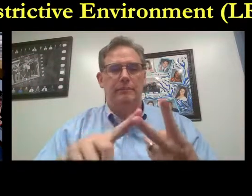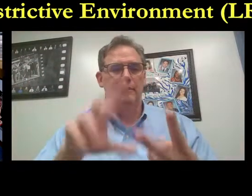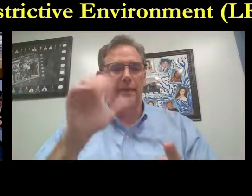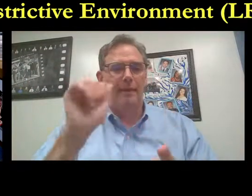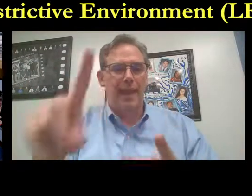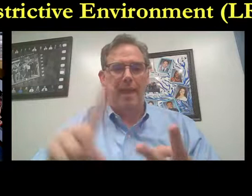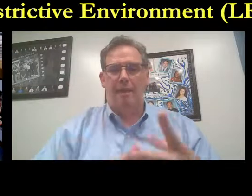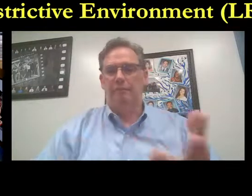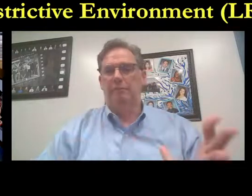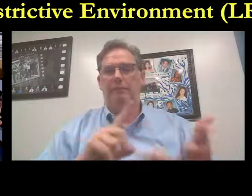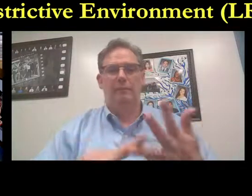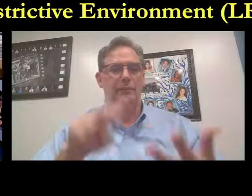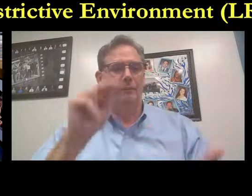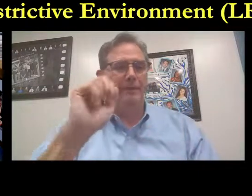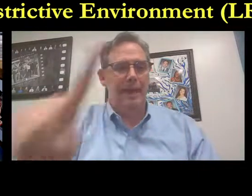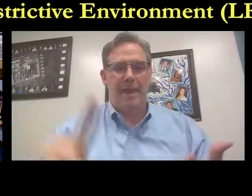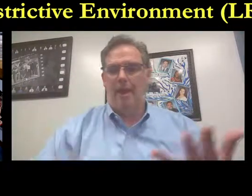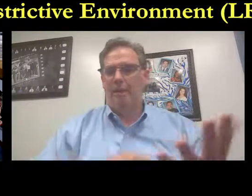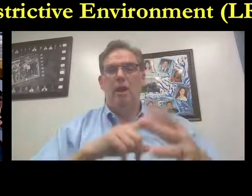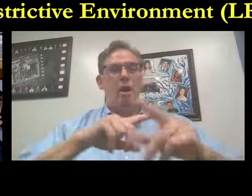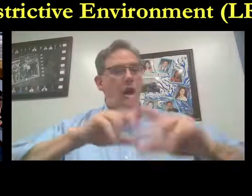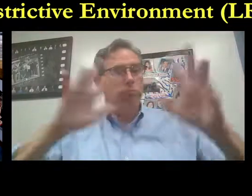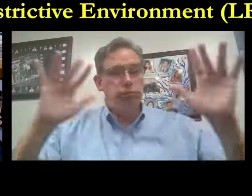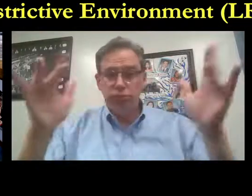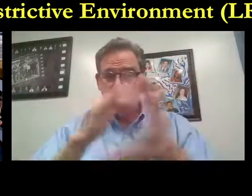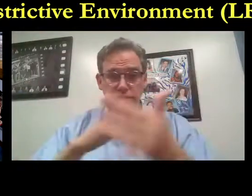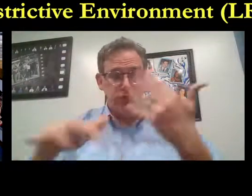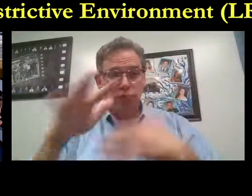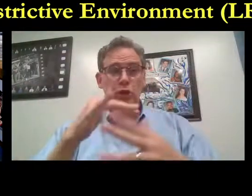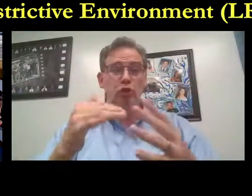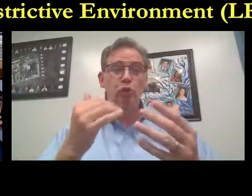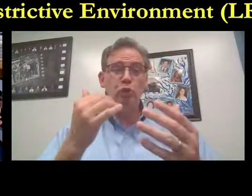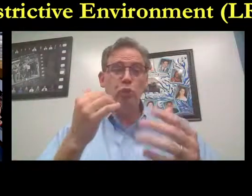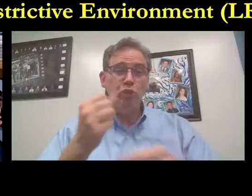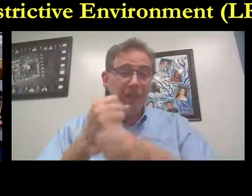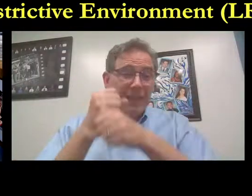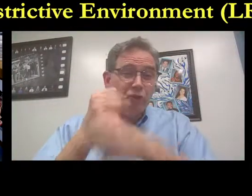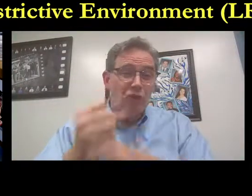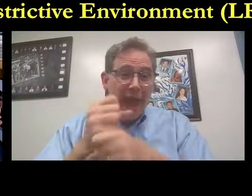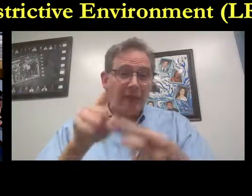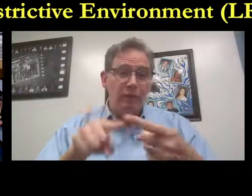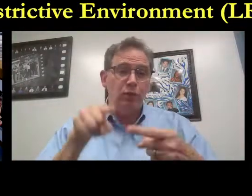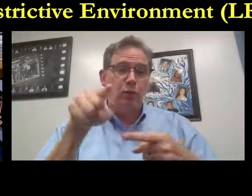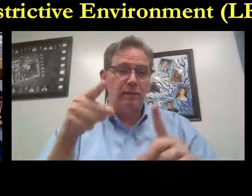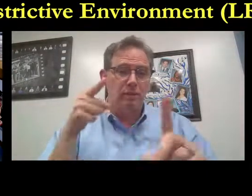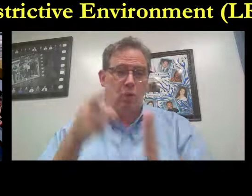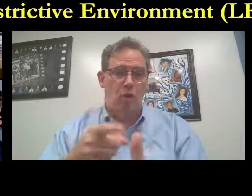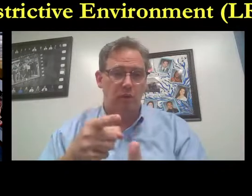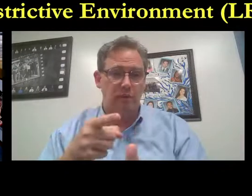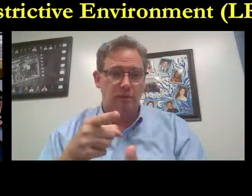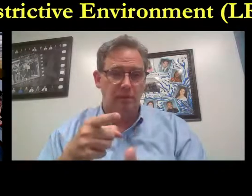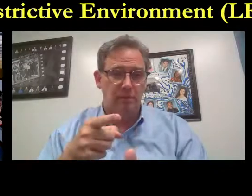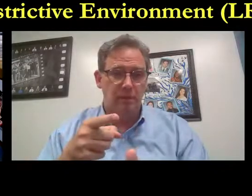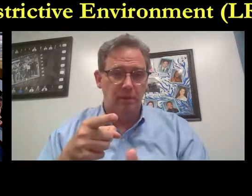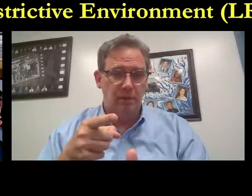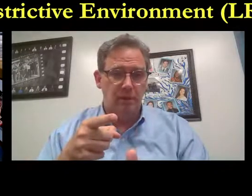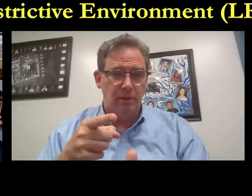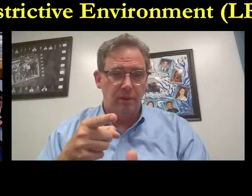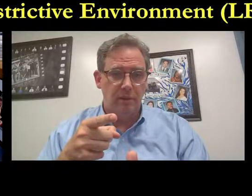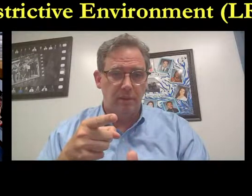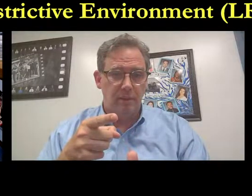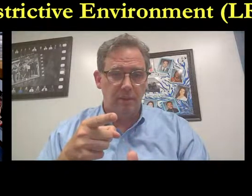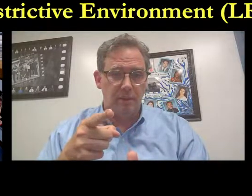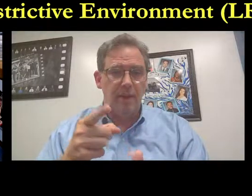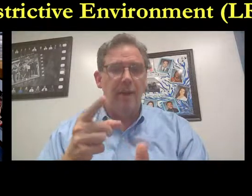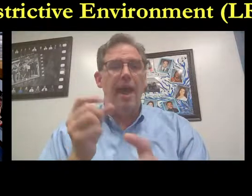I need organizations like CalEd, CAD, NAD, every organization to